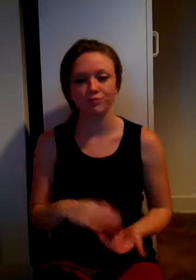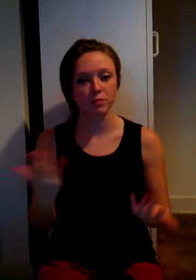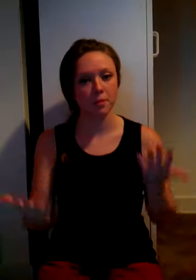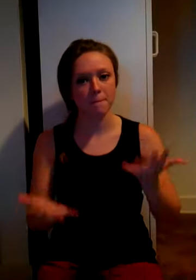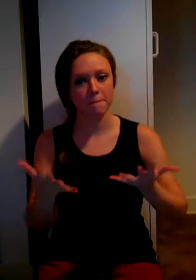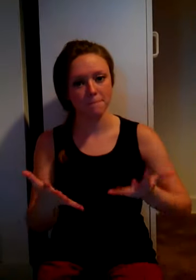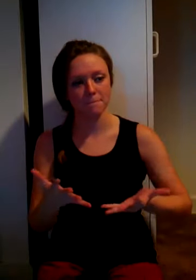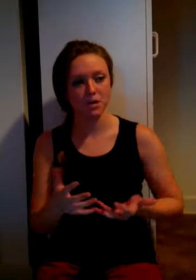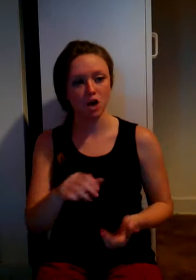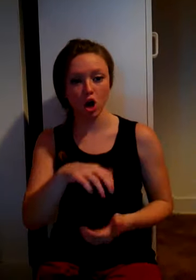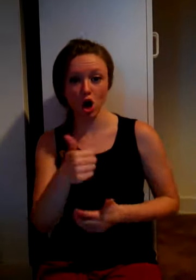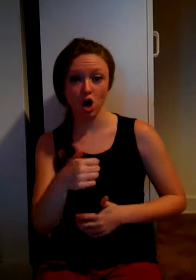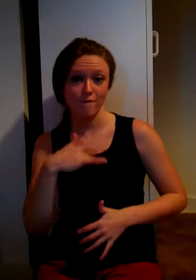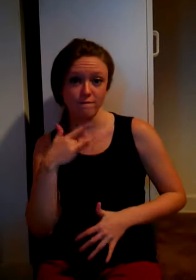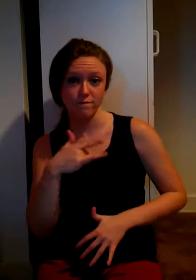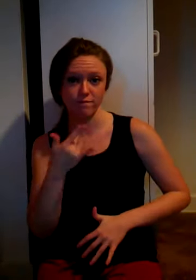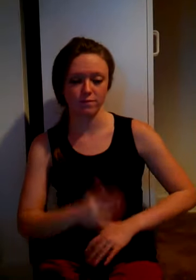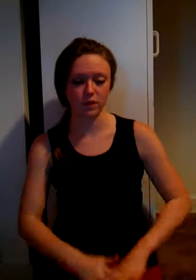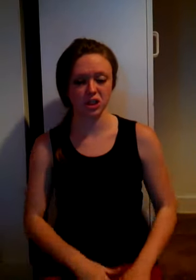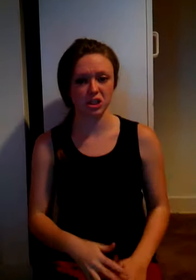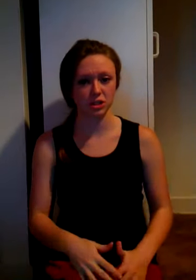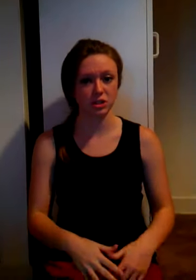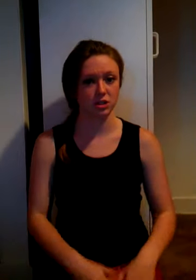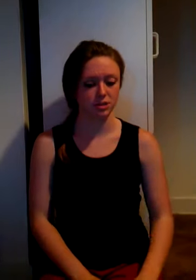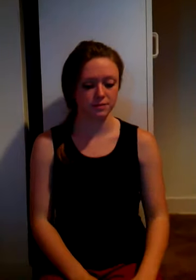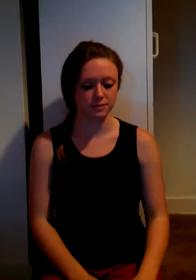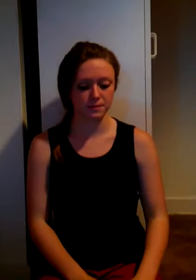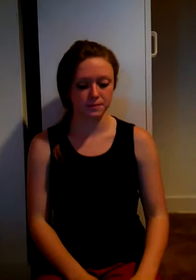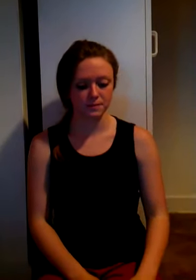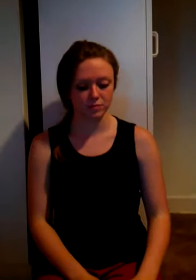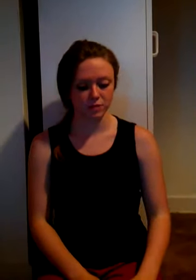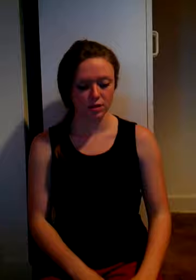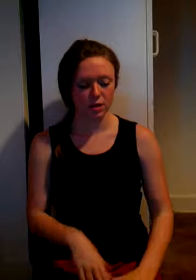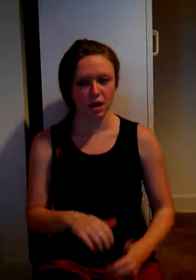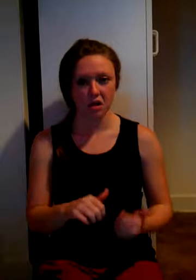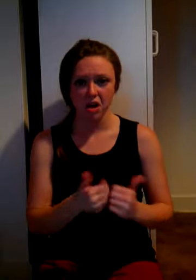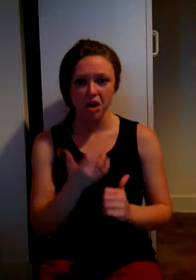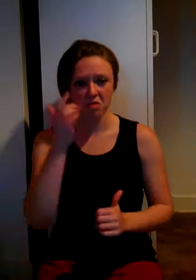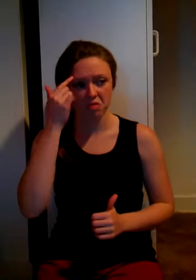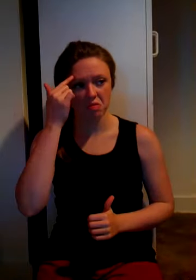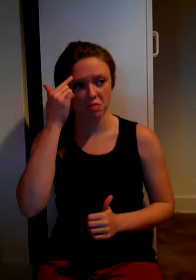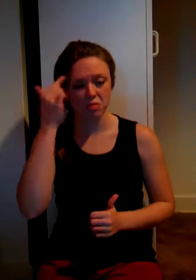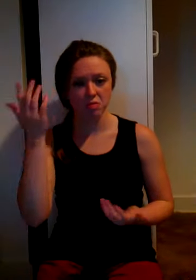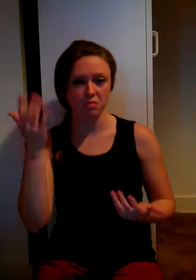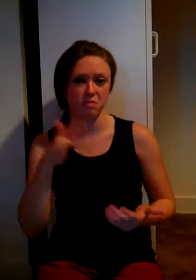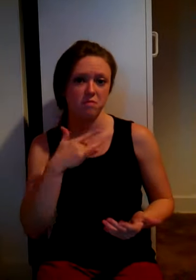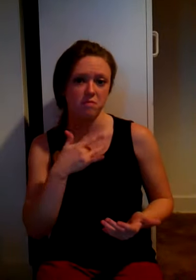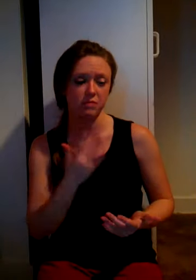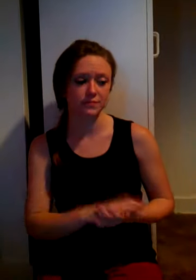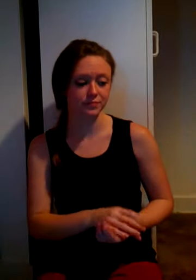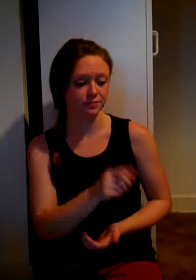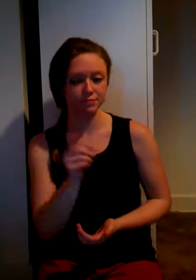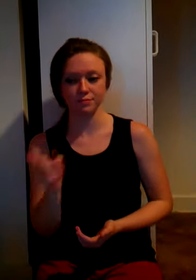we read, and what you know about when that happens to you. What do you think? How do you think he's starting to feel? He's feeling sad because the little